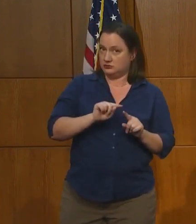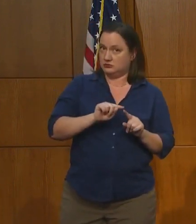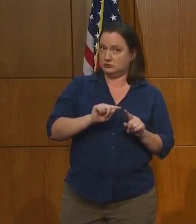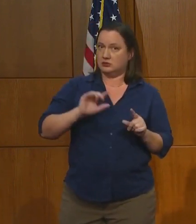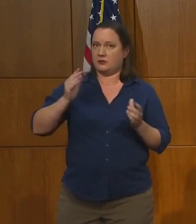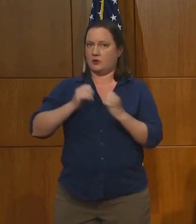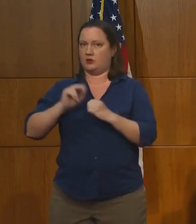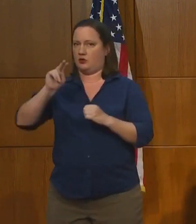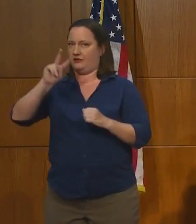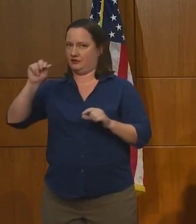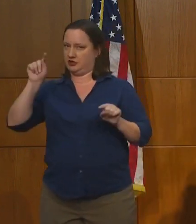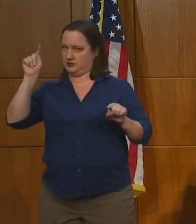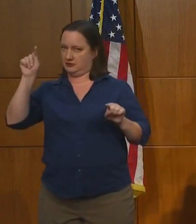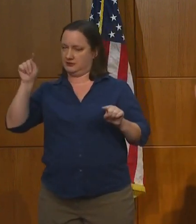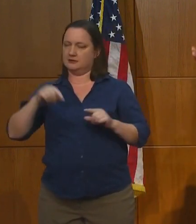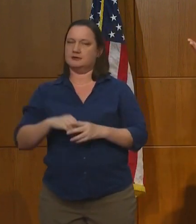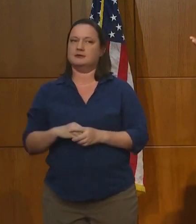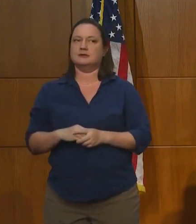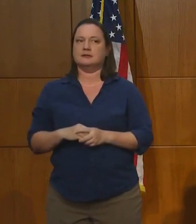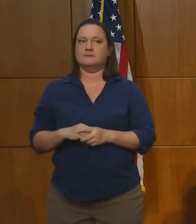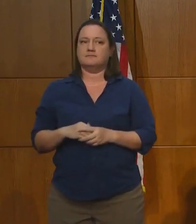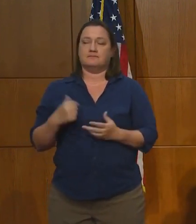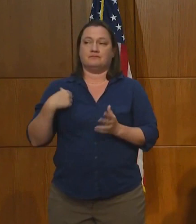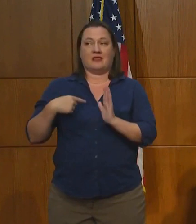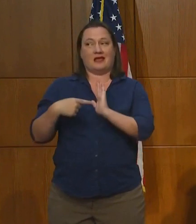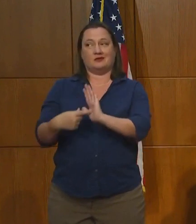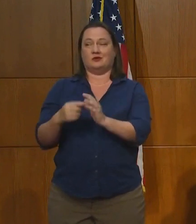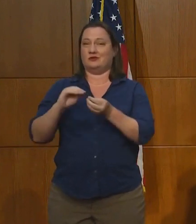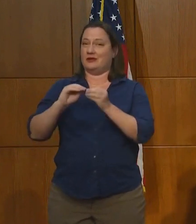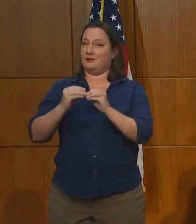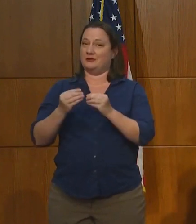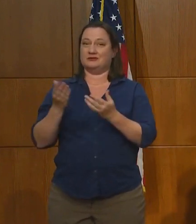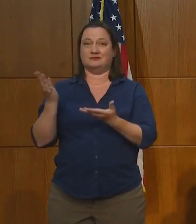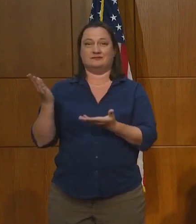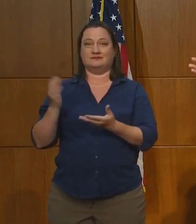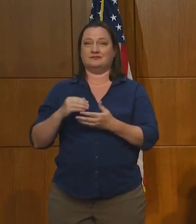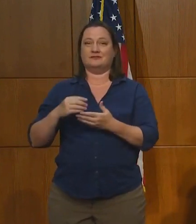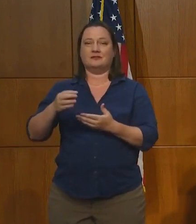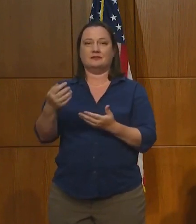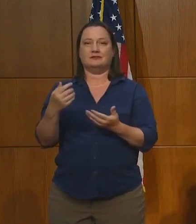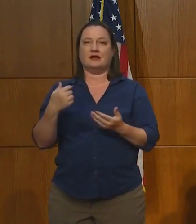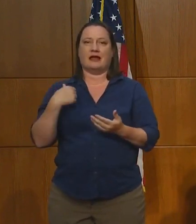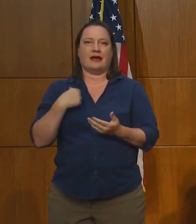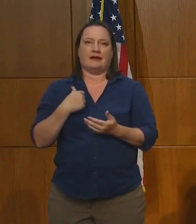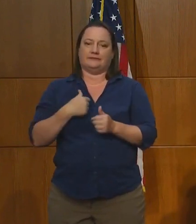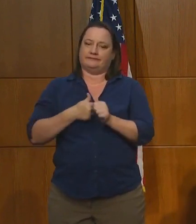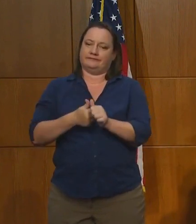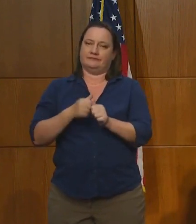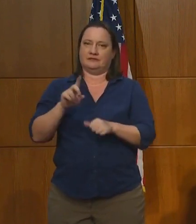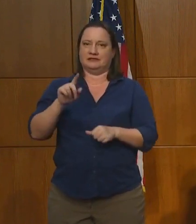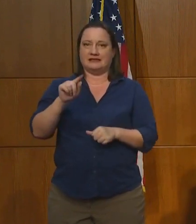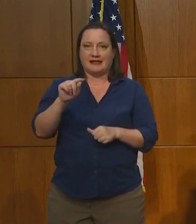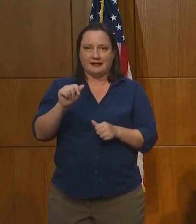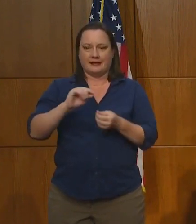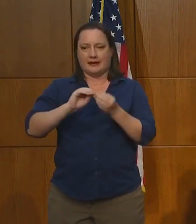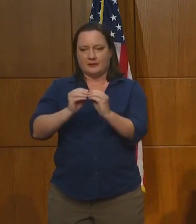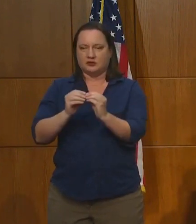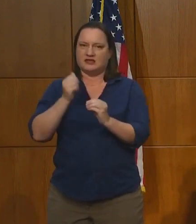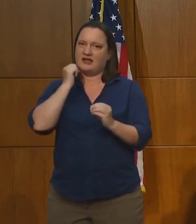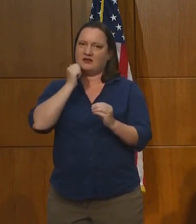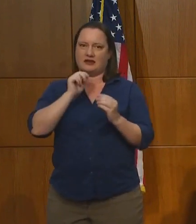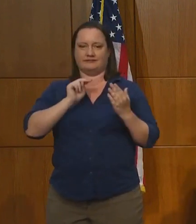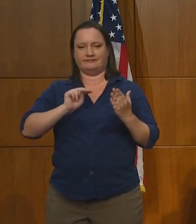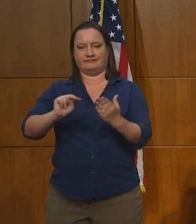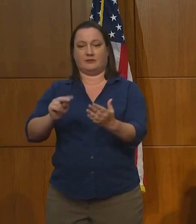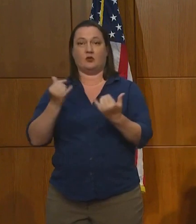to Northern Virginia, and I showed you the data. I'm data driven, and we follow that every day. And right now,